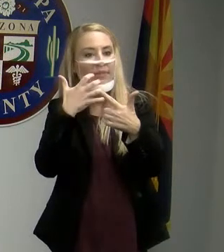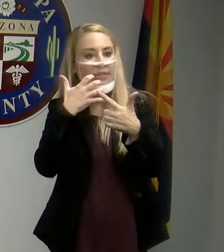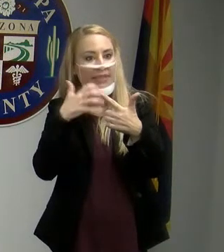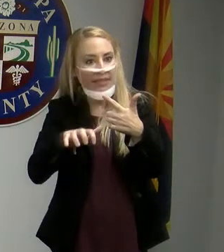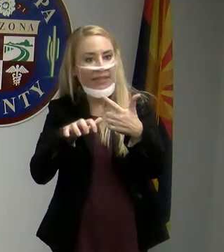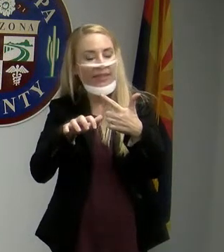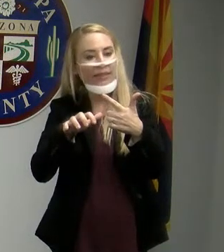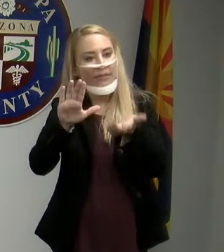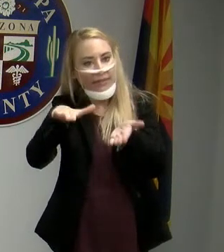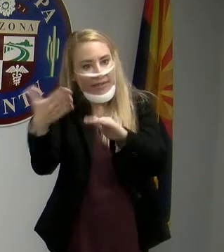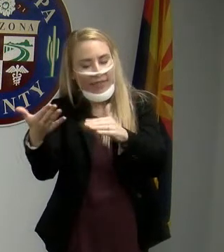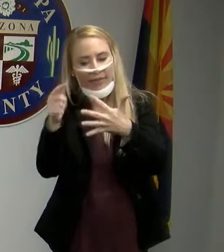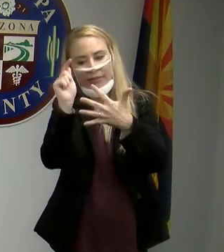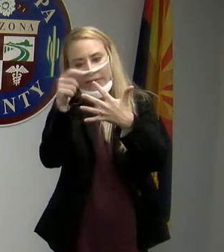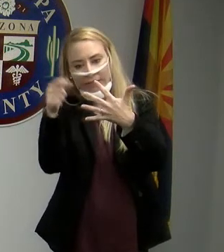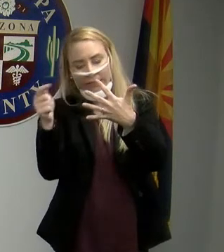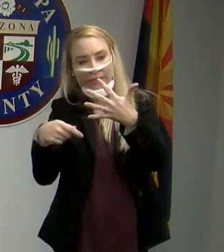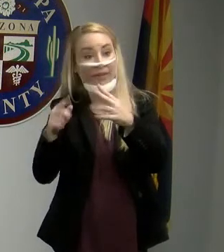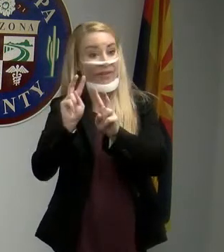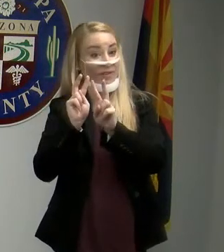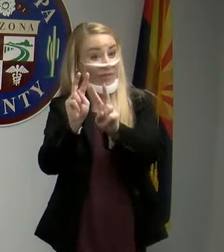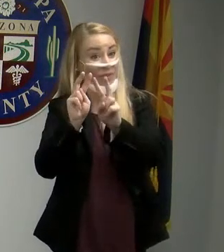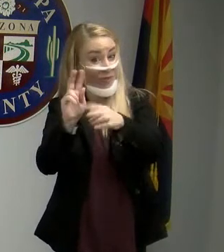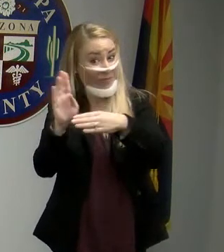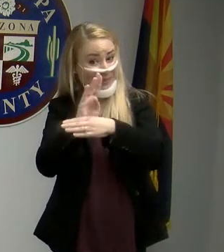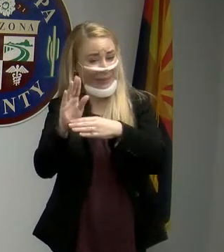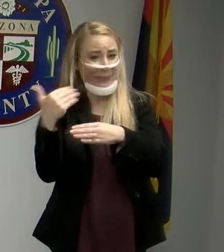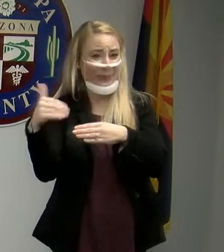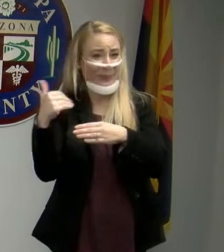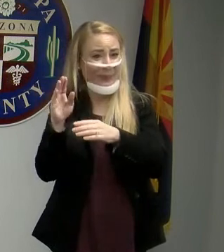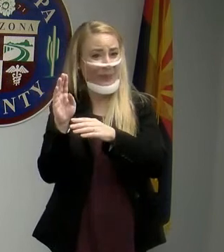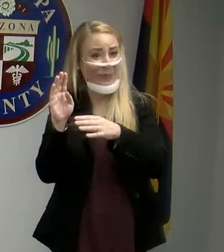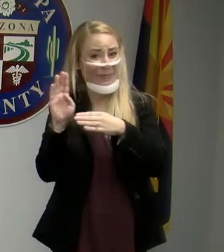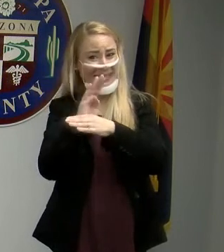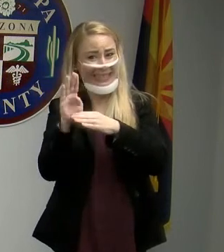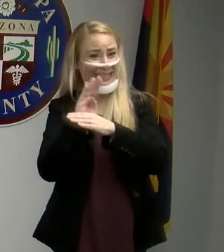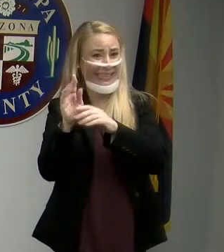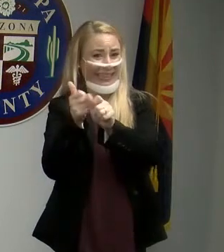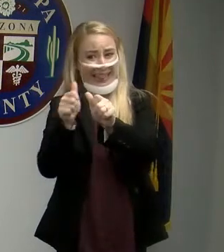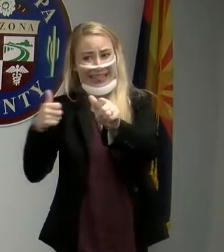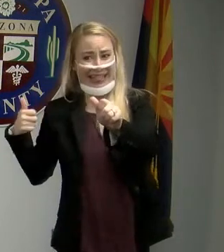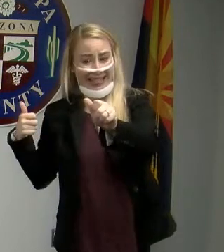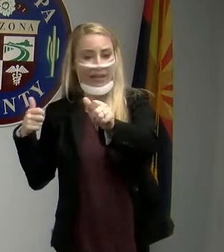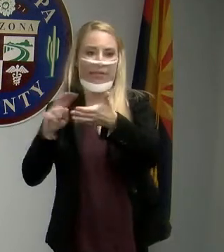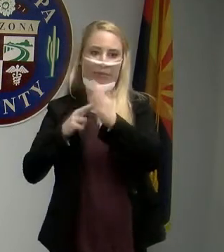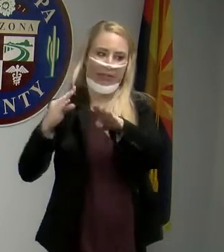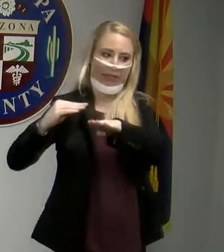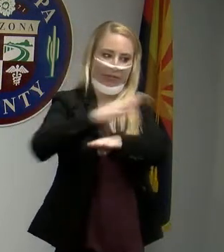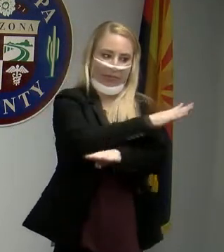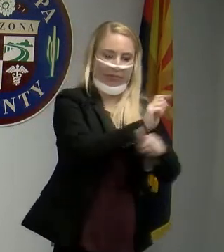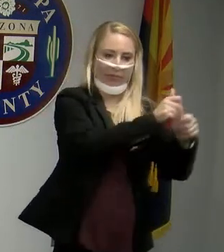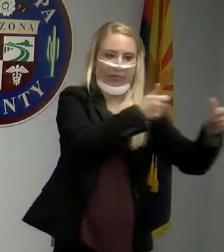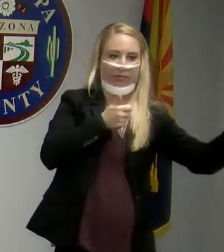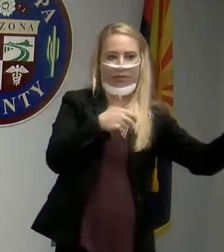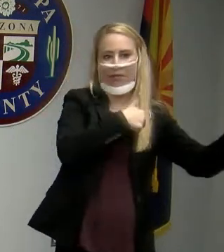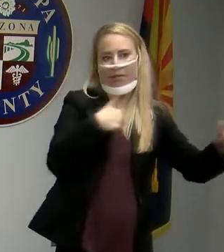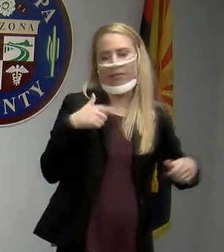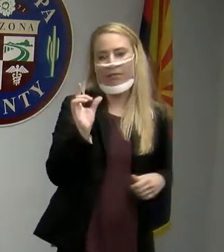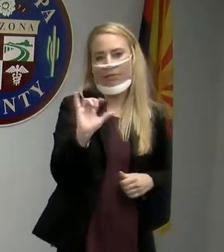heat-related illnesses, those sorts of things, and they're backed up, that just backs up the rest of the system. Thank you.